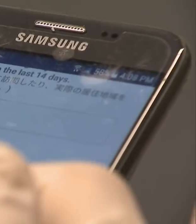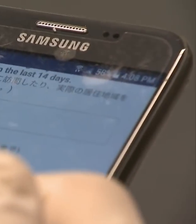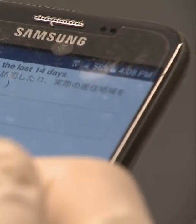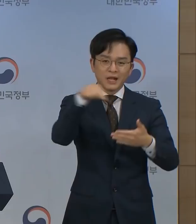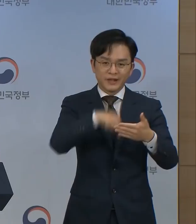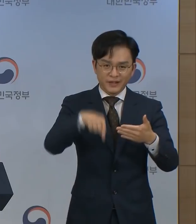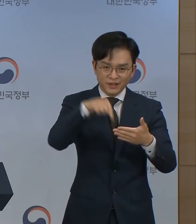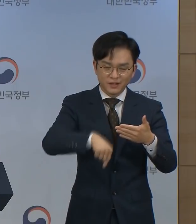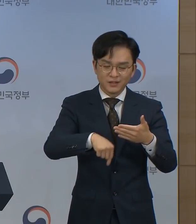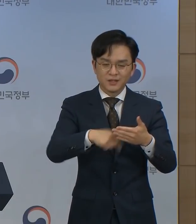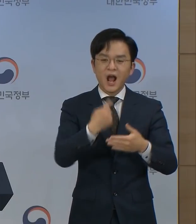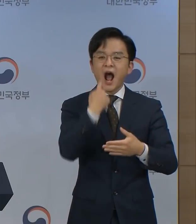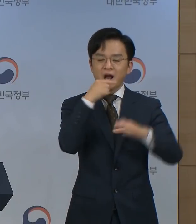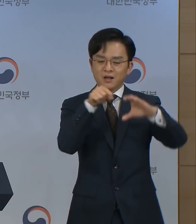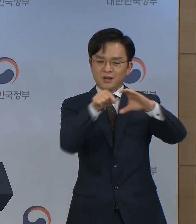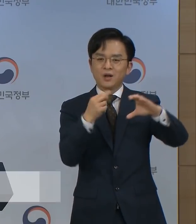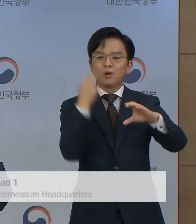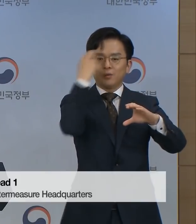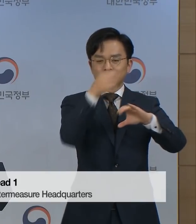U.S.